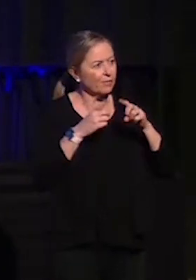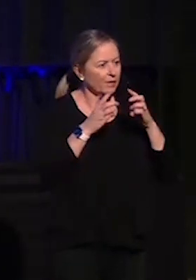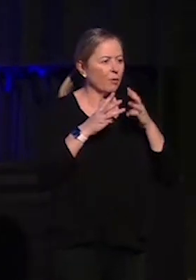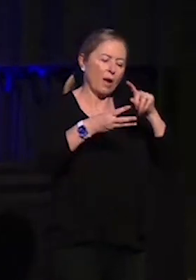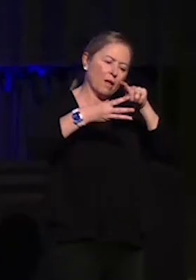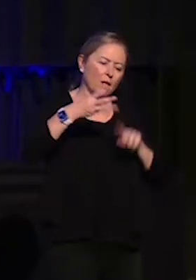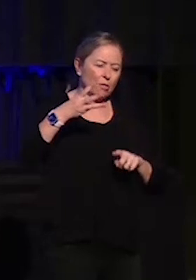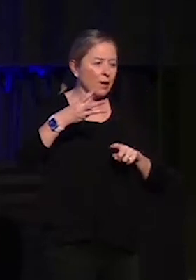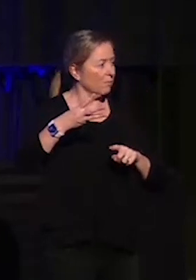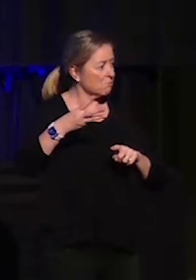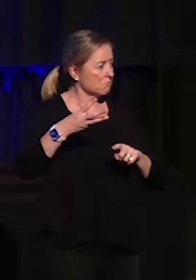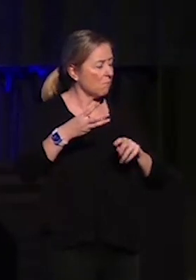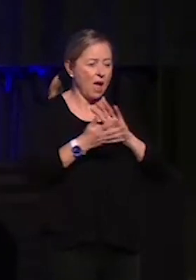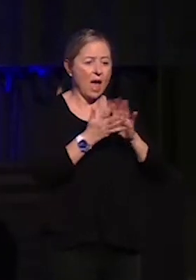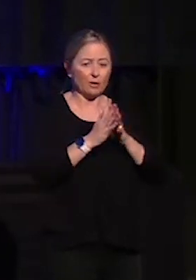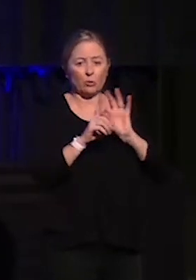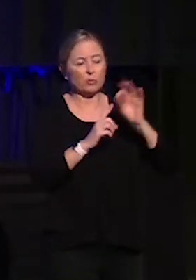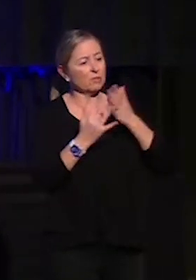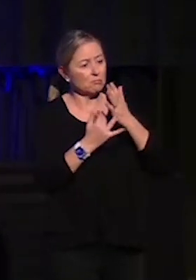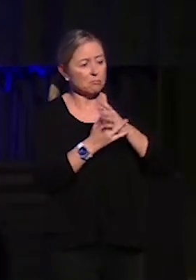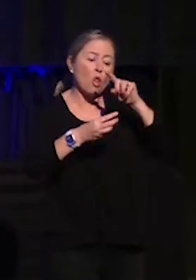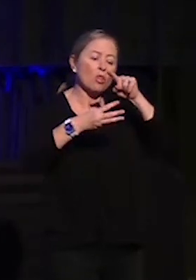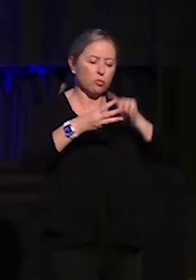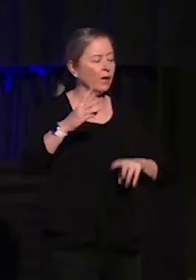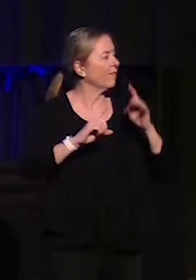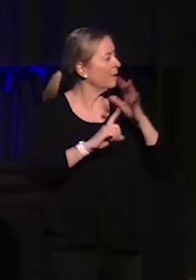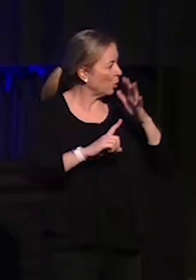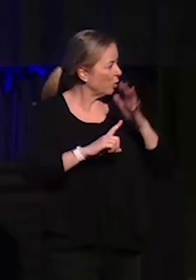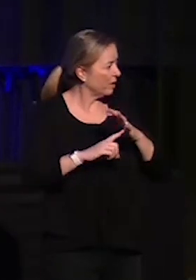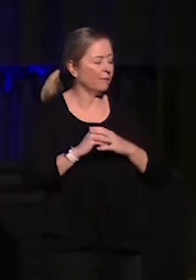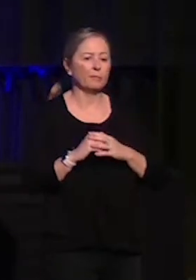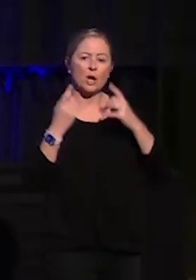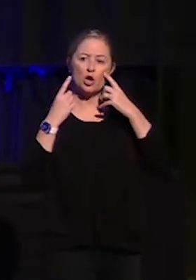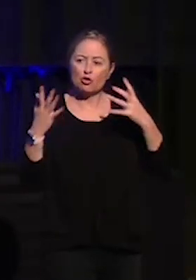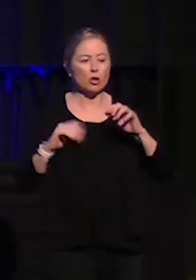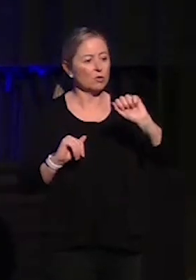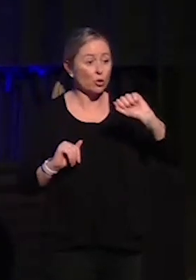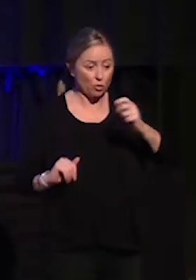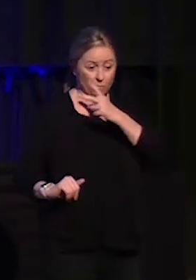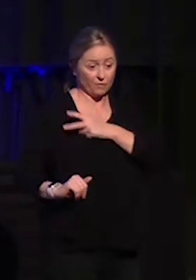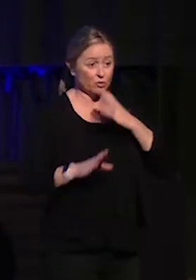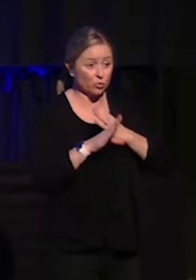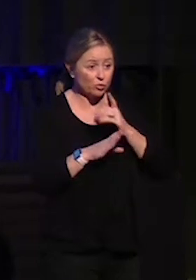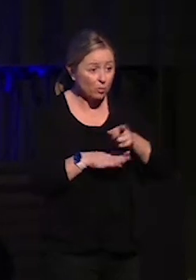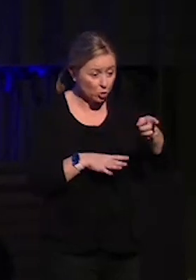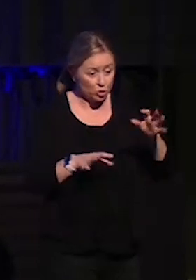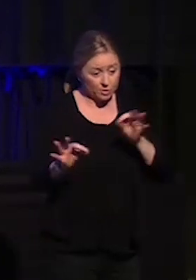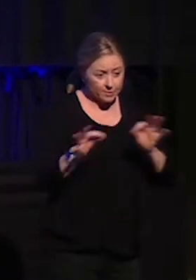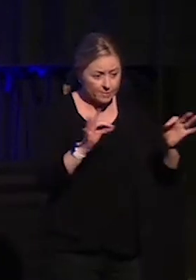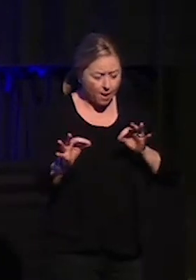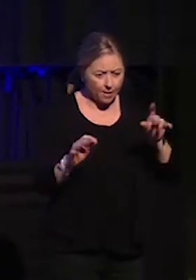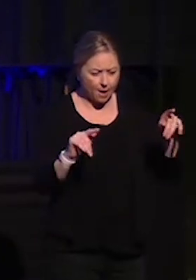accessibility are important. Um, and this reflects on your own profession as designers. How you go